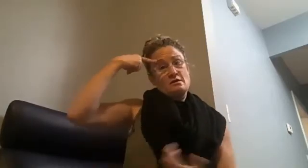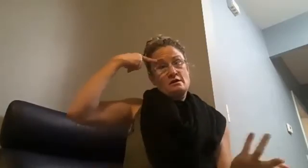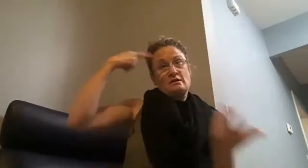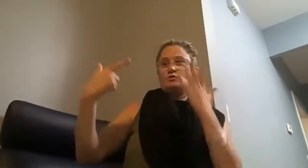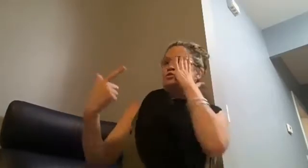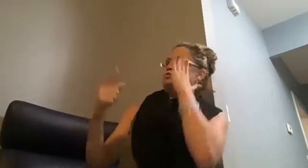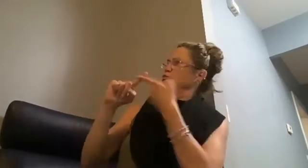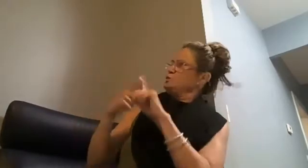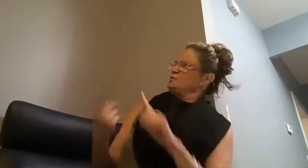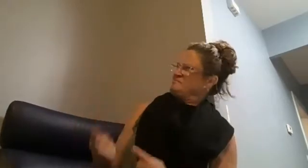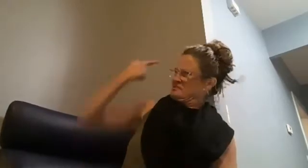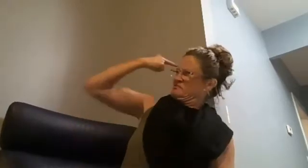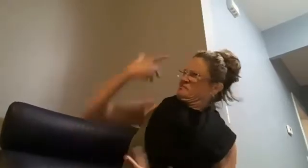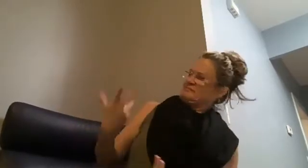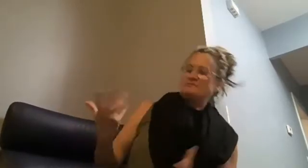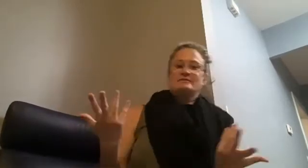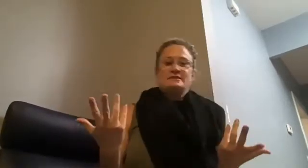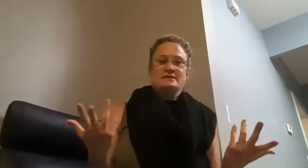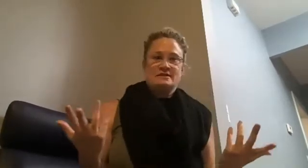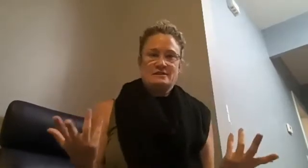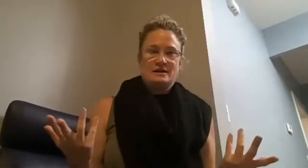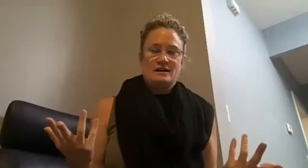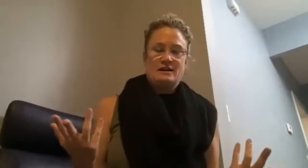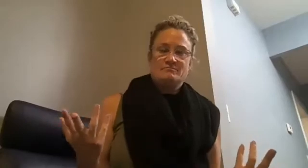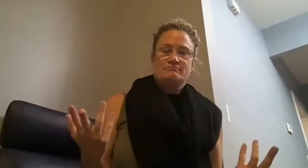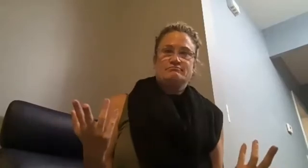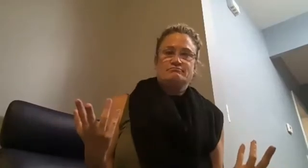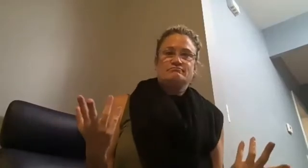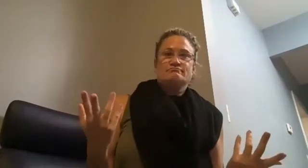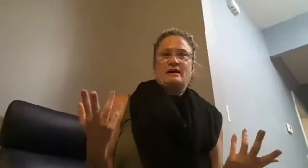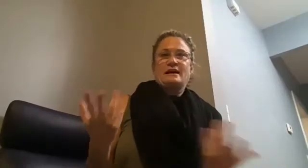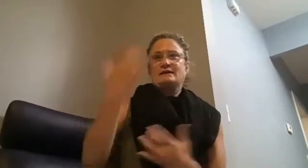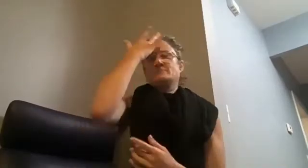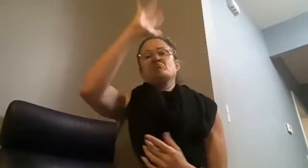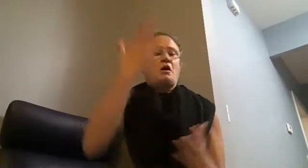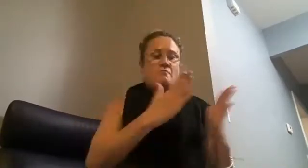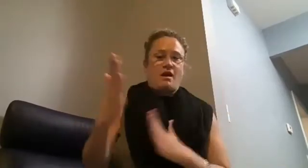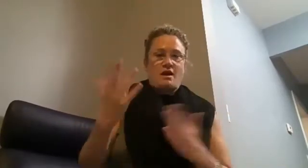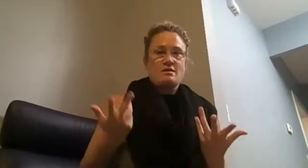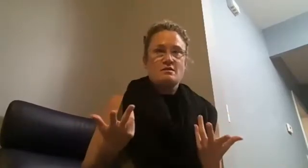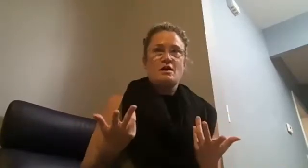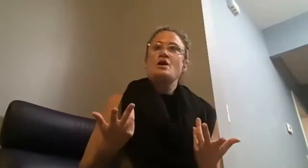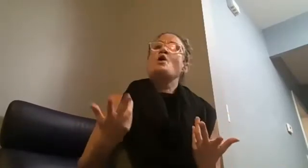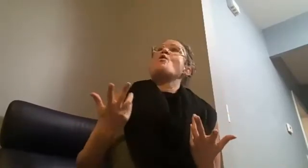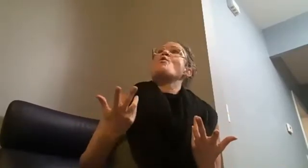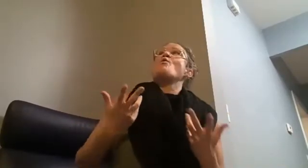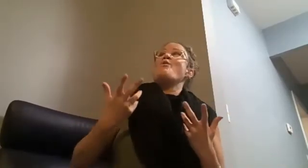friendship. And I had one of those really brilliant plans where it's like, why don't you rip off your drug dealer